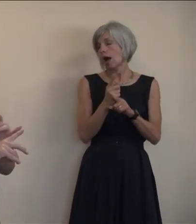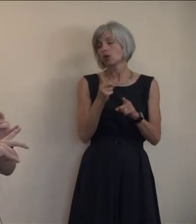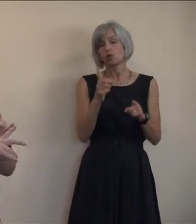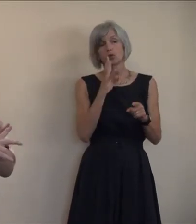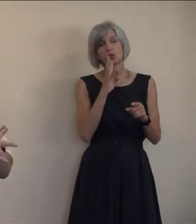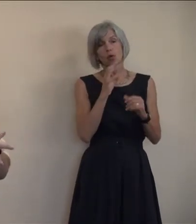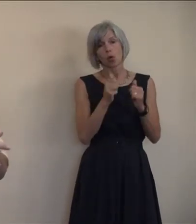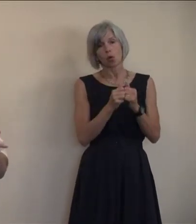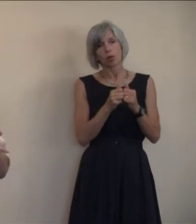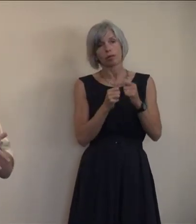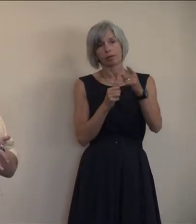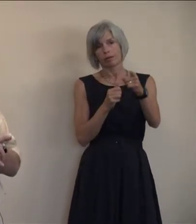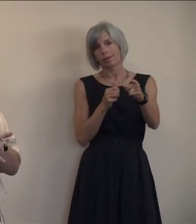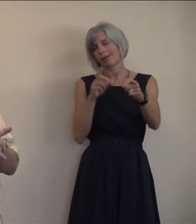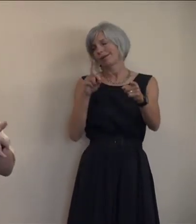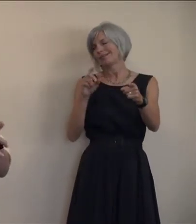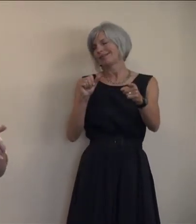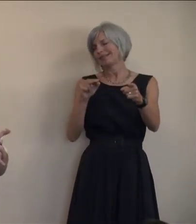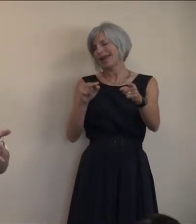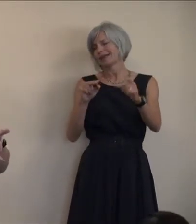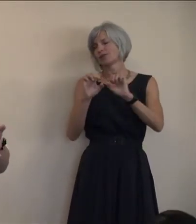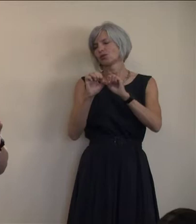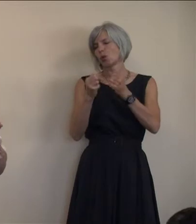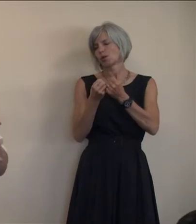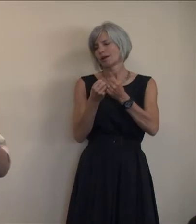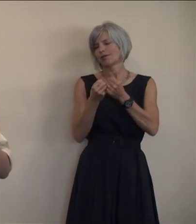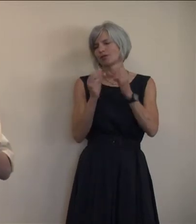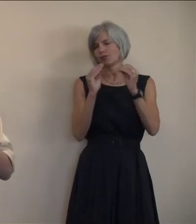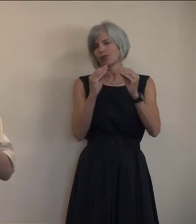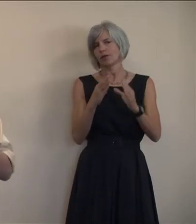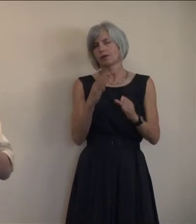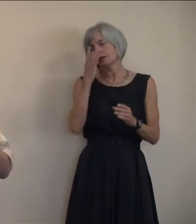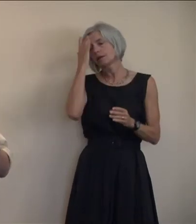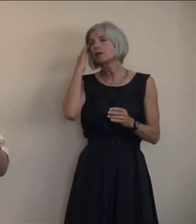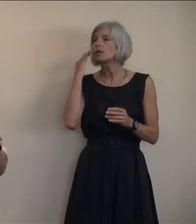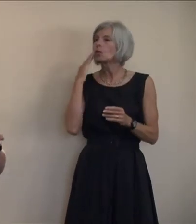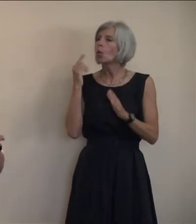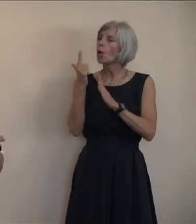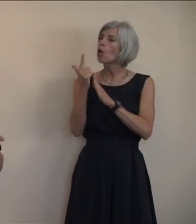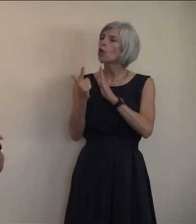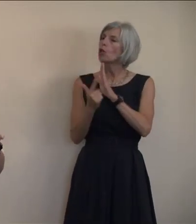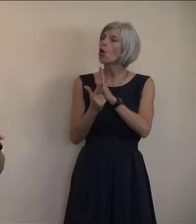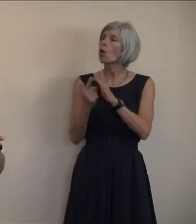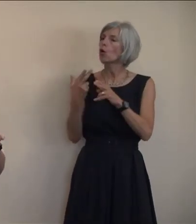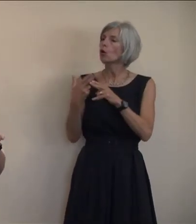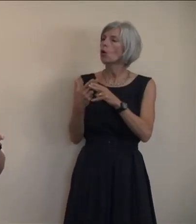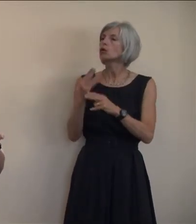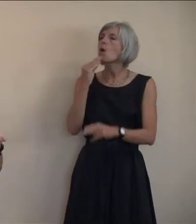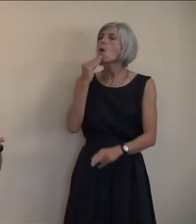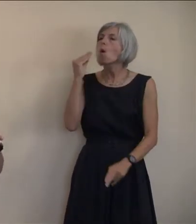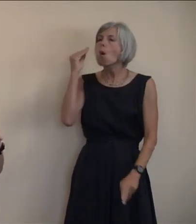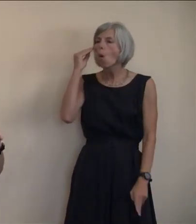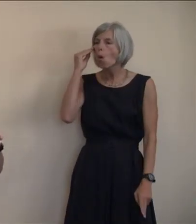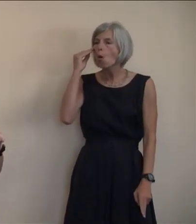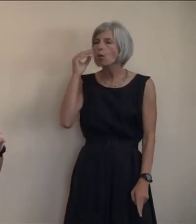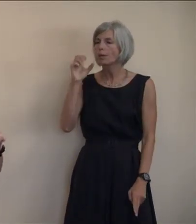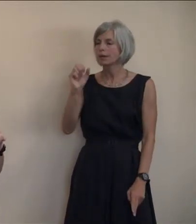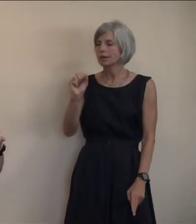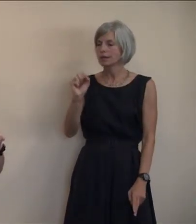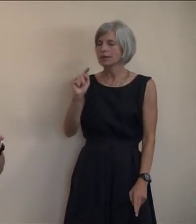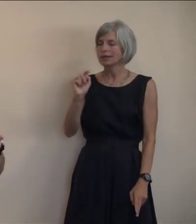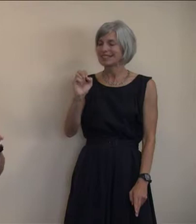and say, is that guy really, how crazy is this guy? The Homestead Acts, just before and just after the Civil